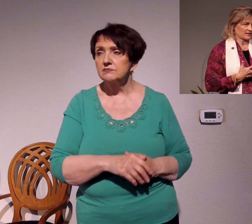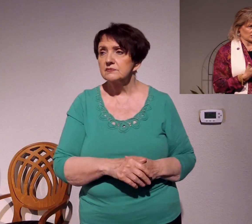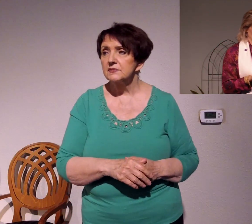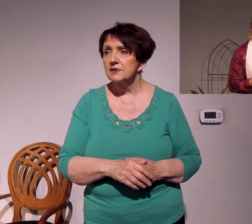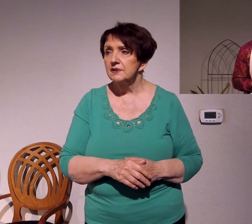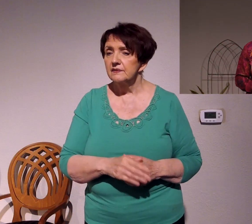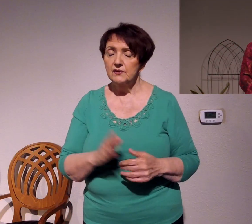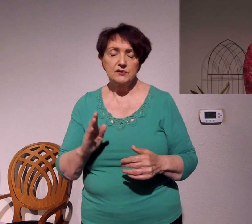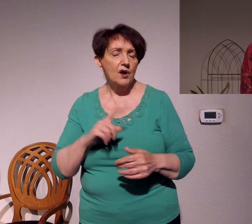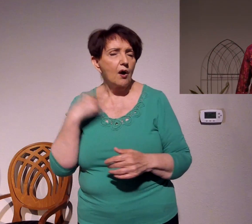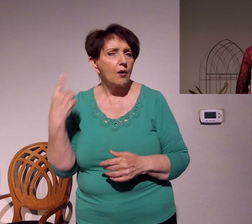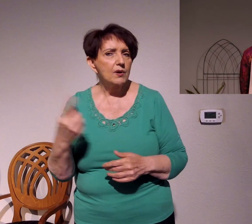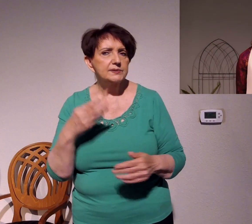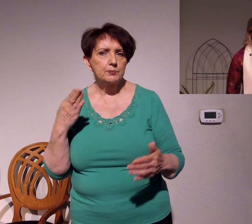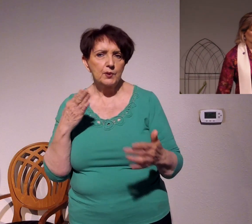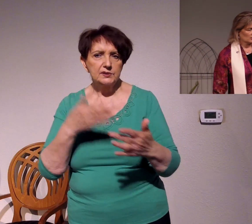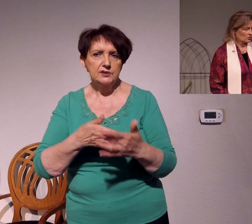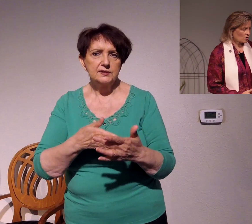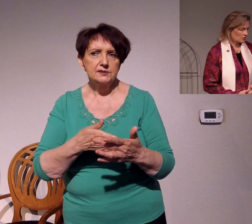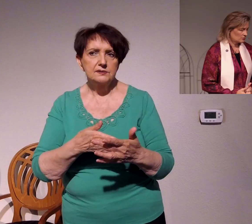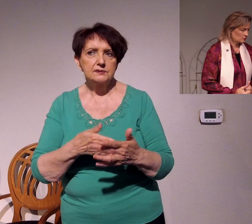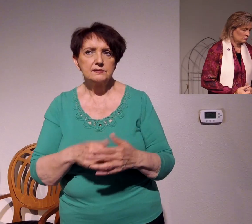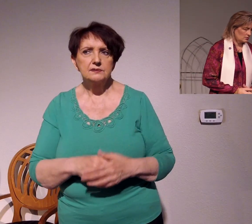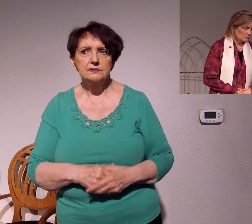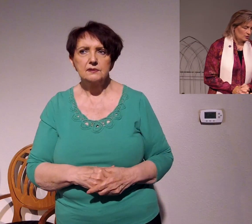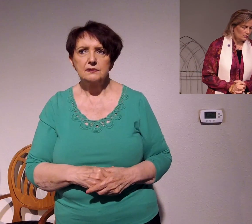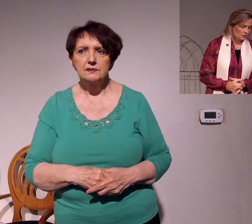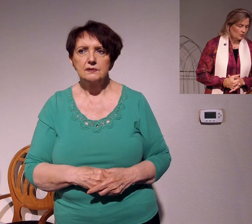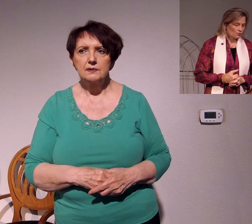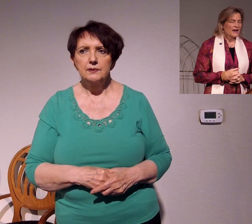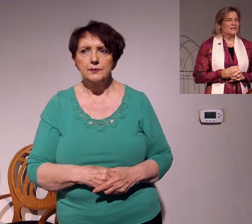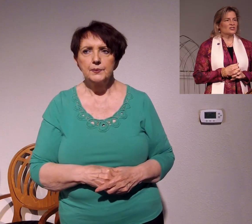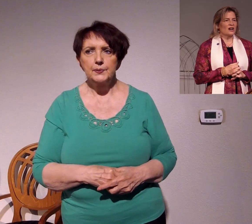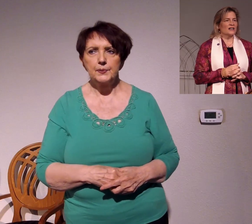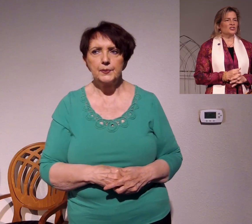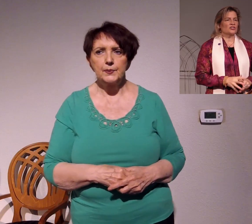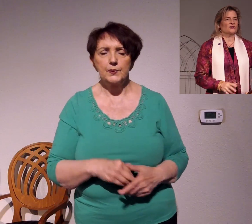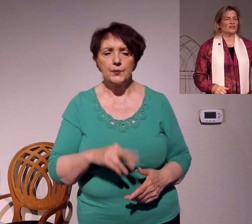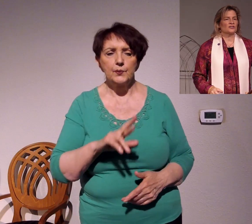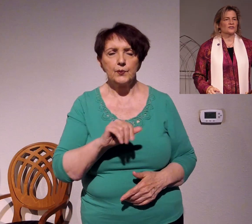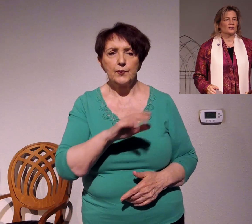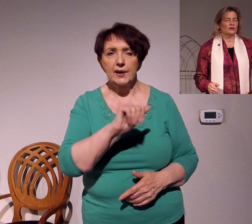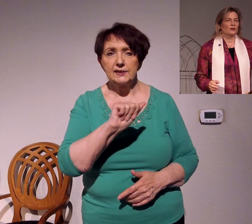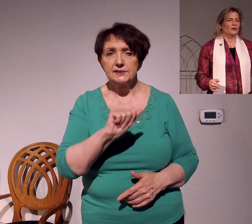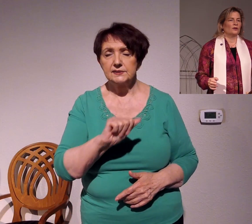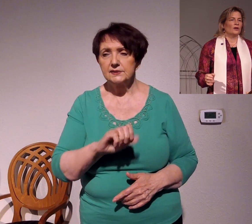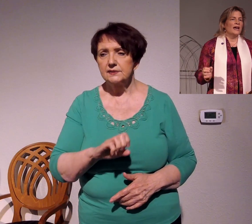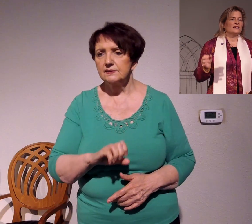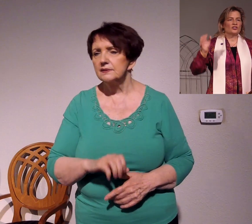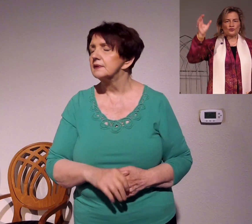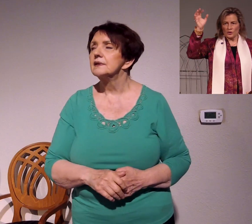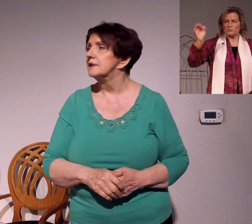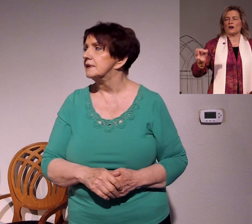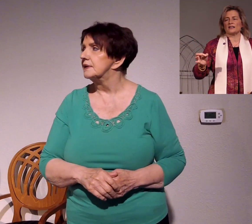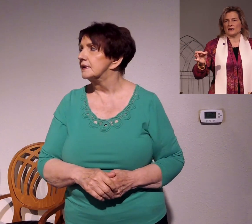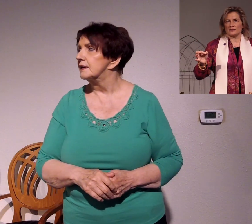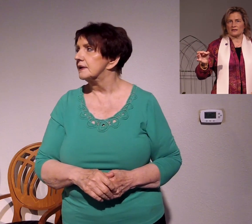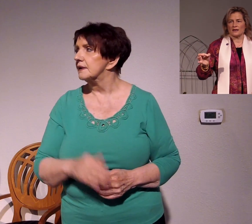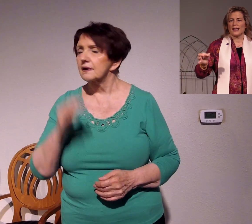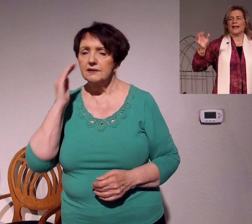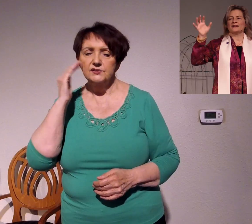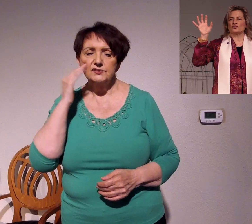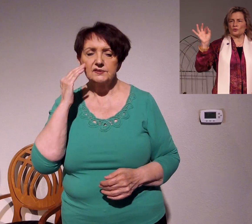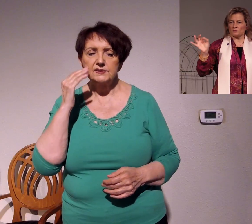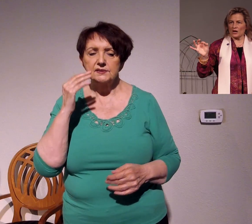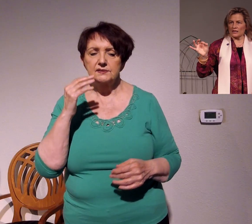and prejudices. There are. Race consciousness has dripped on